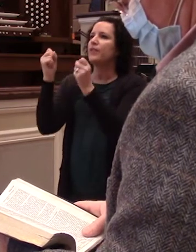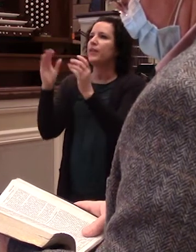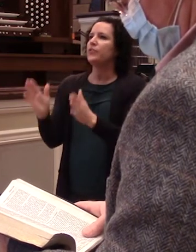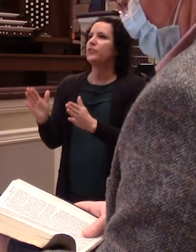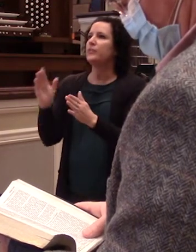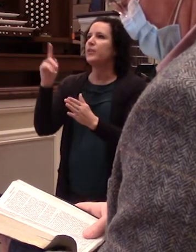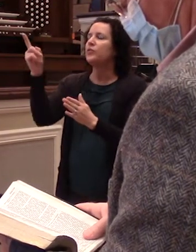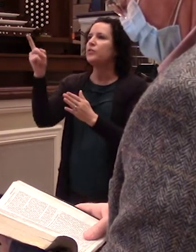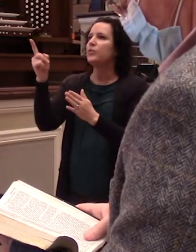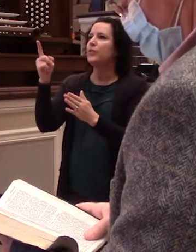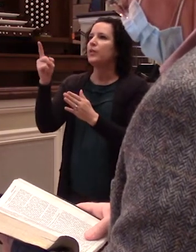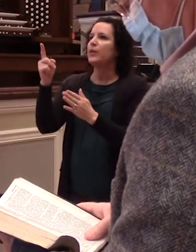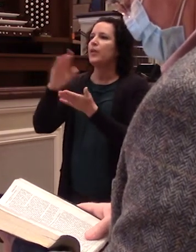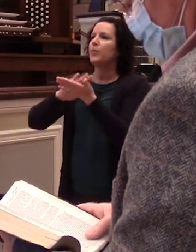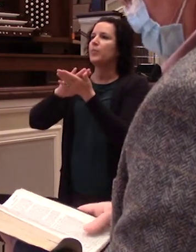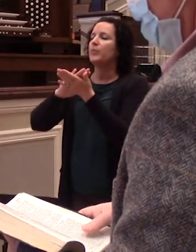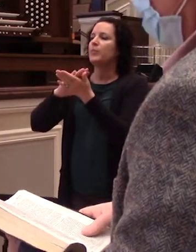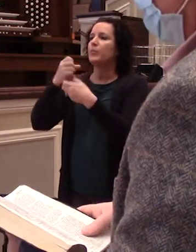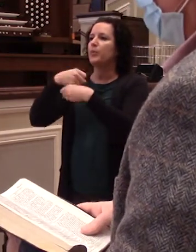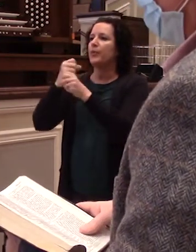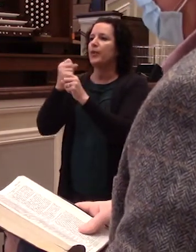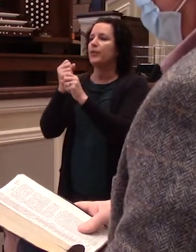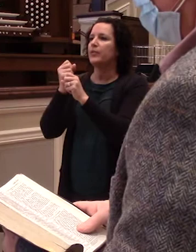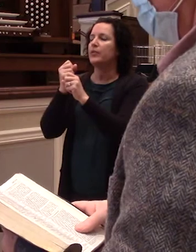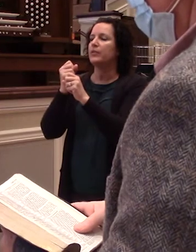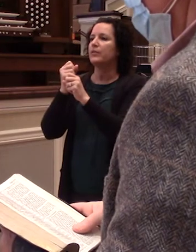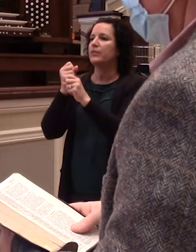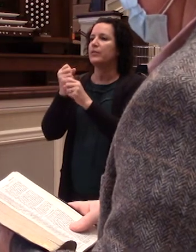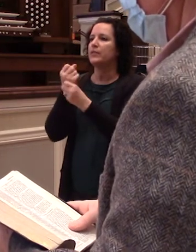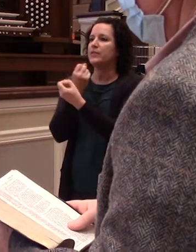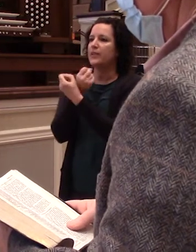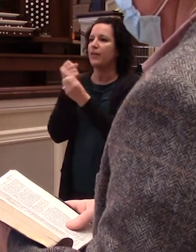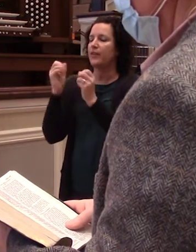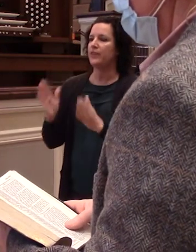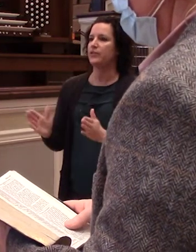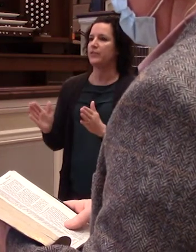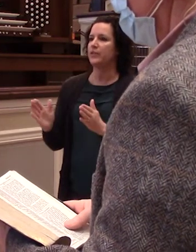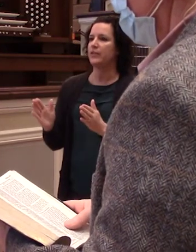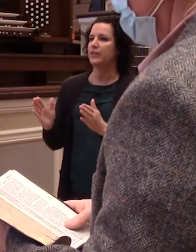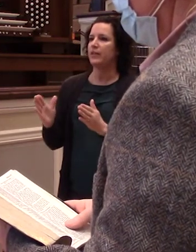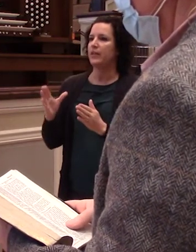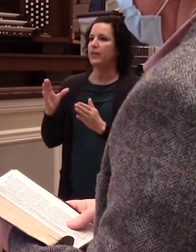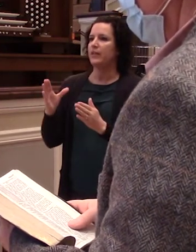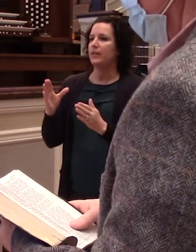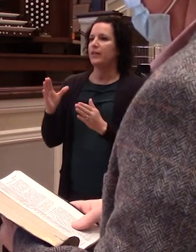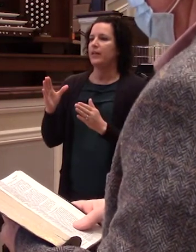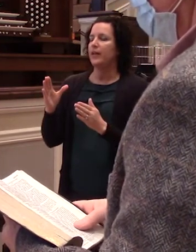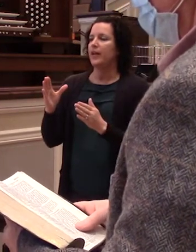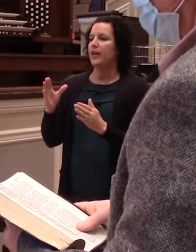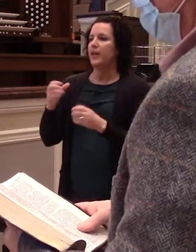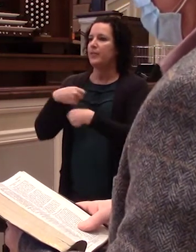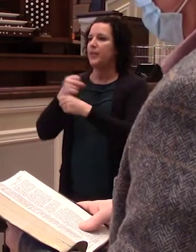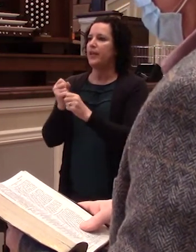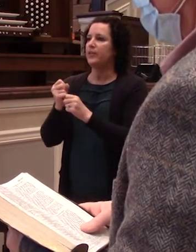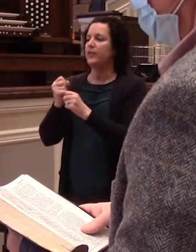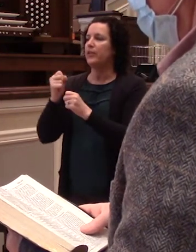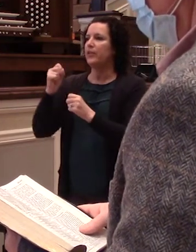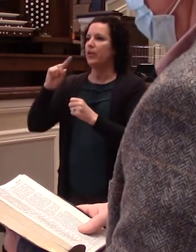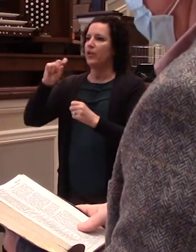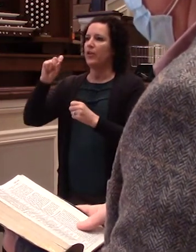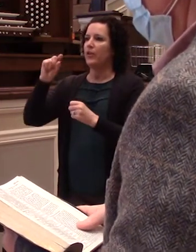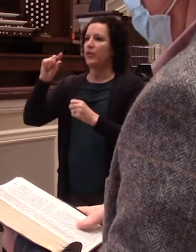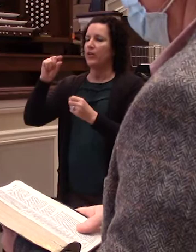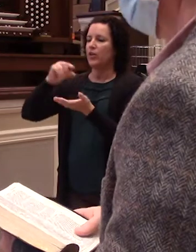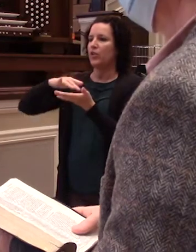all peoples, a light of revelation to the Gentiles, and the glory of your people Israel. And his father and mother,